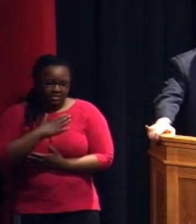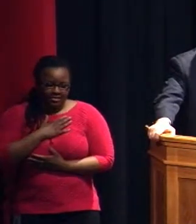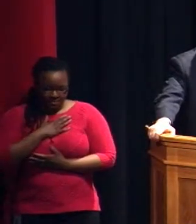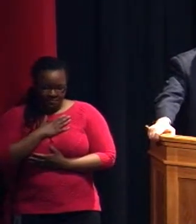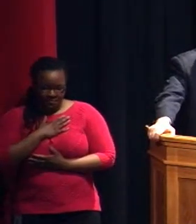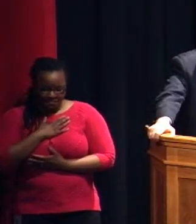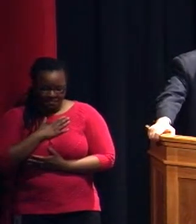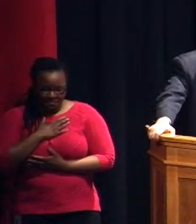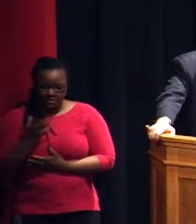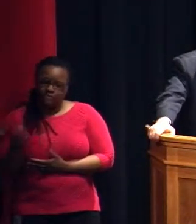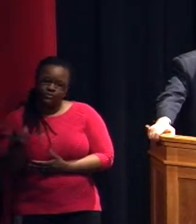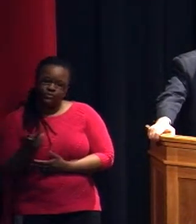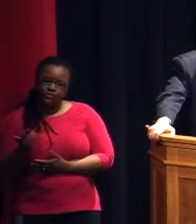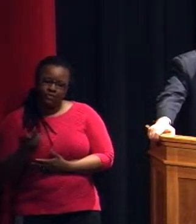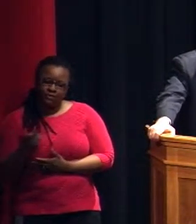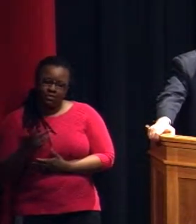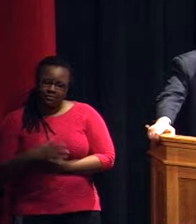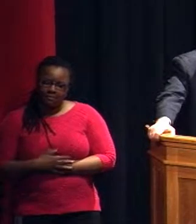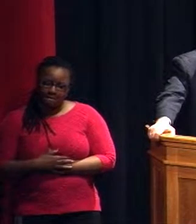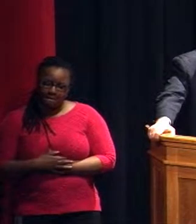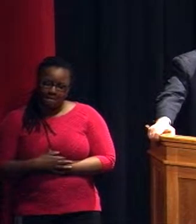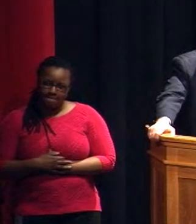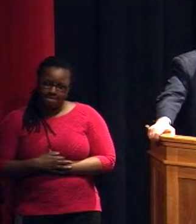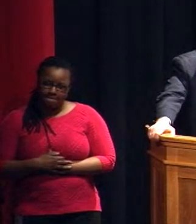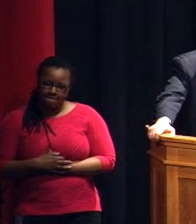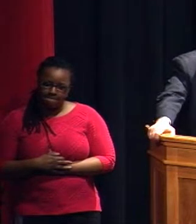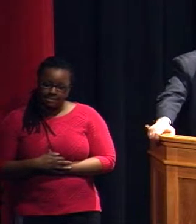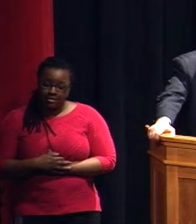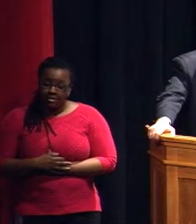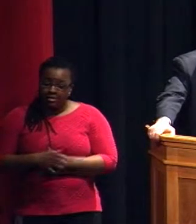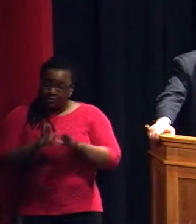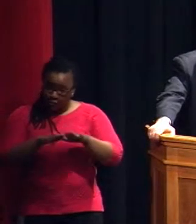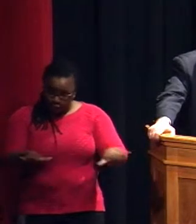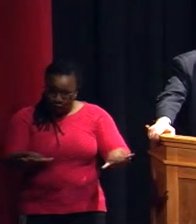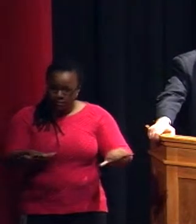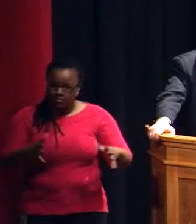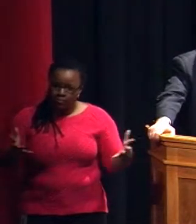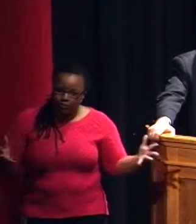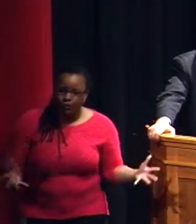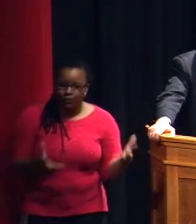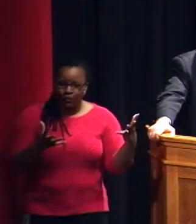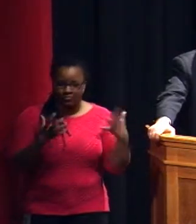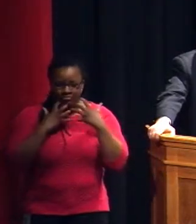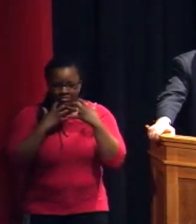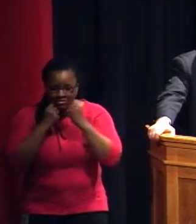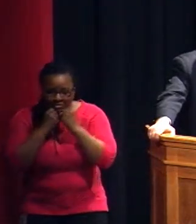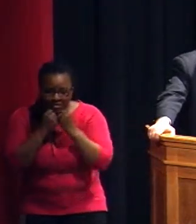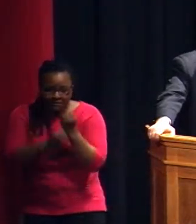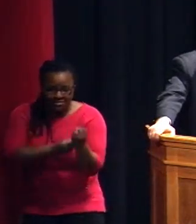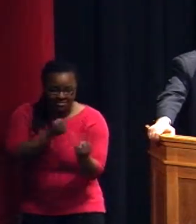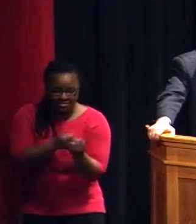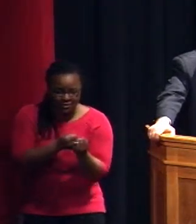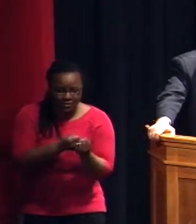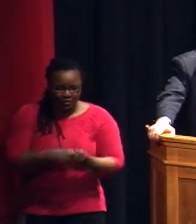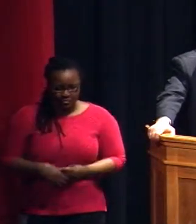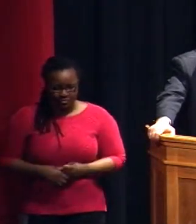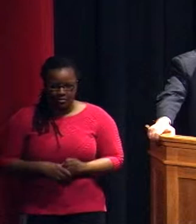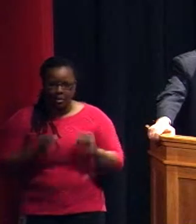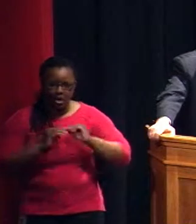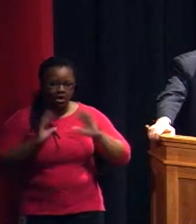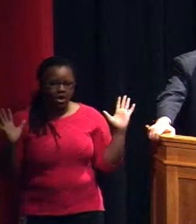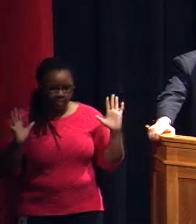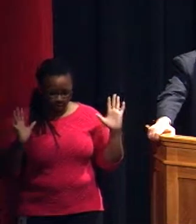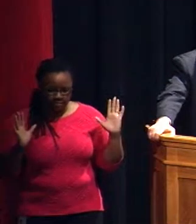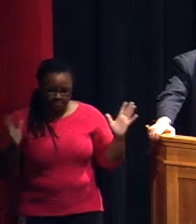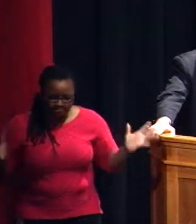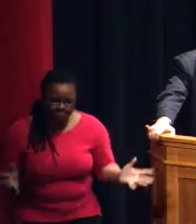encouraged, loved, and supported their children. They obviously set high